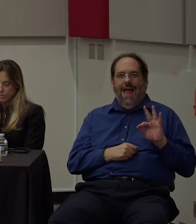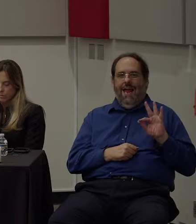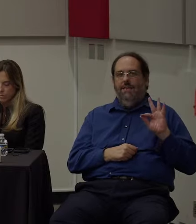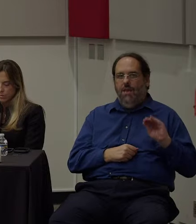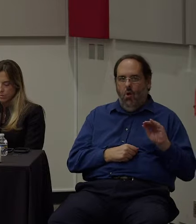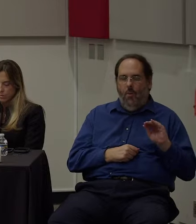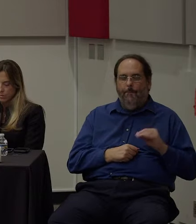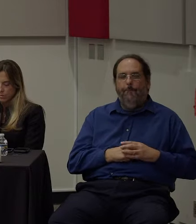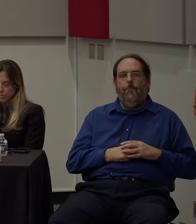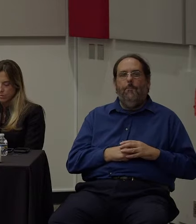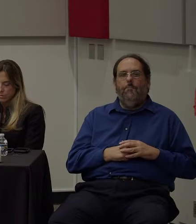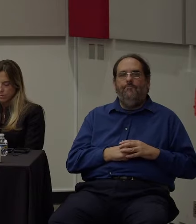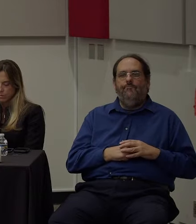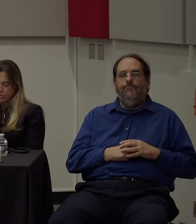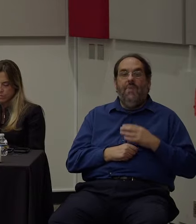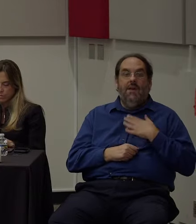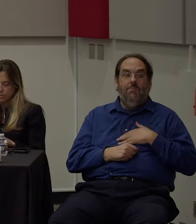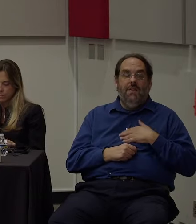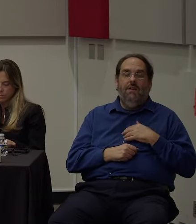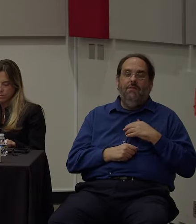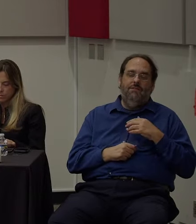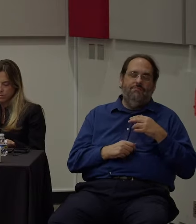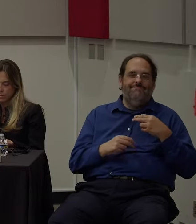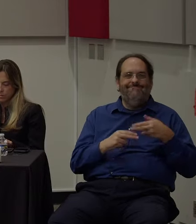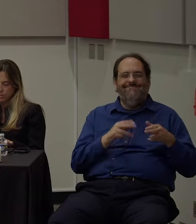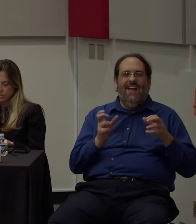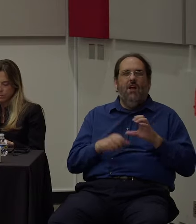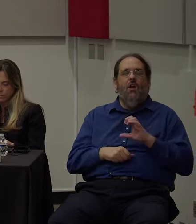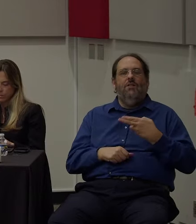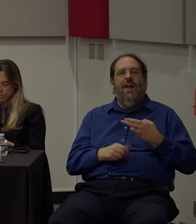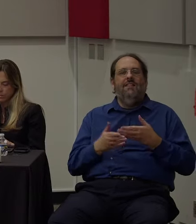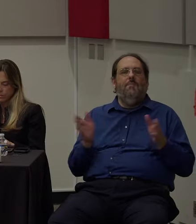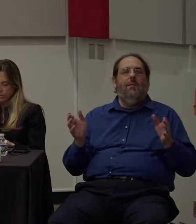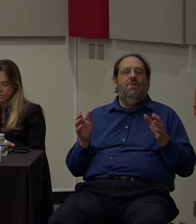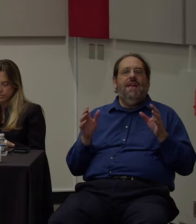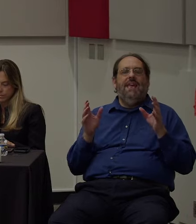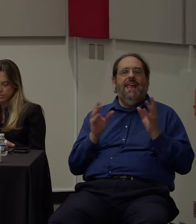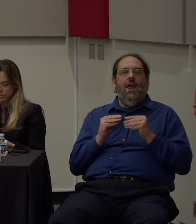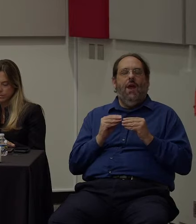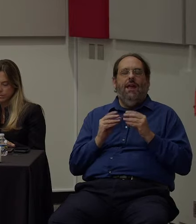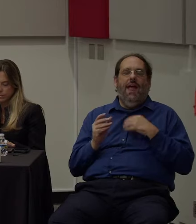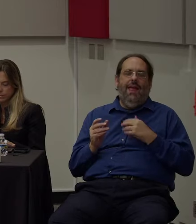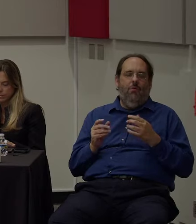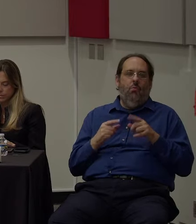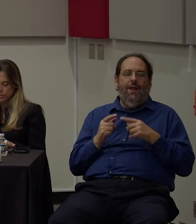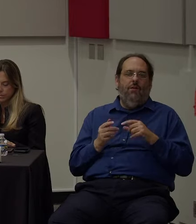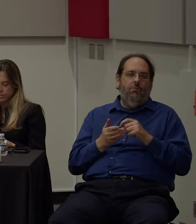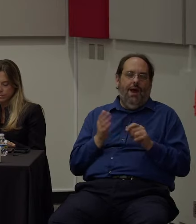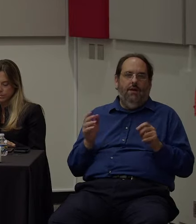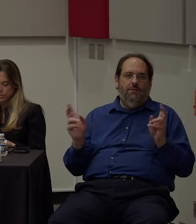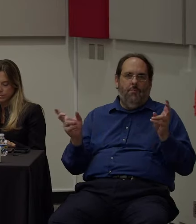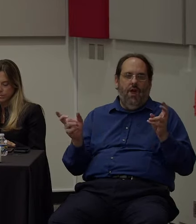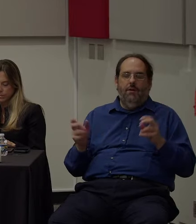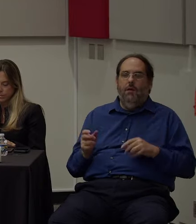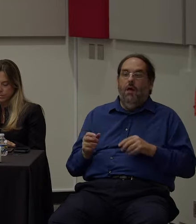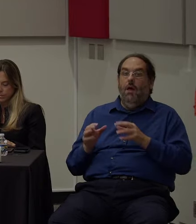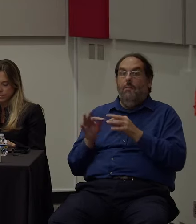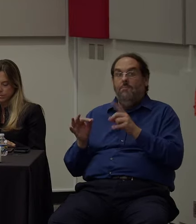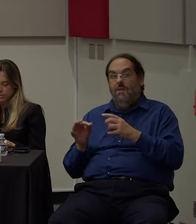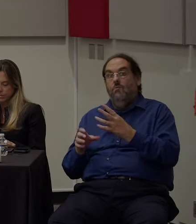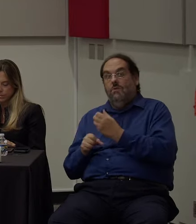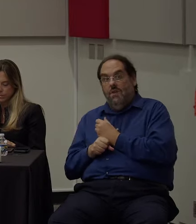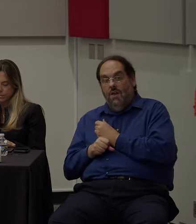20026-4390. Please reference Congress Heights public hearing and the subject line. Comments must